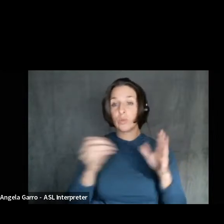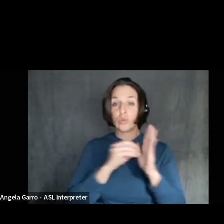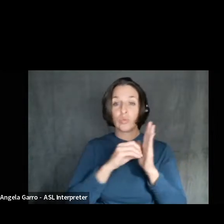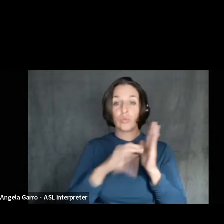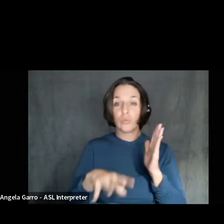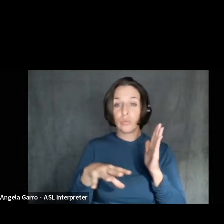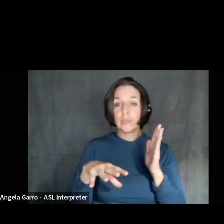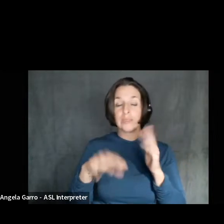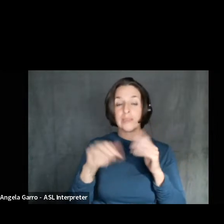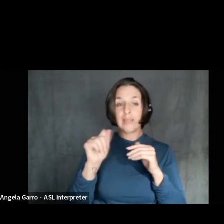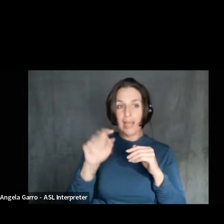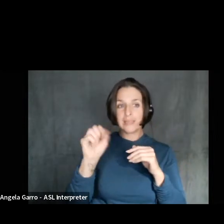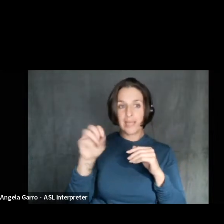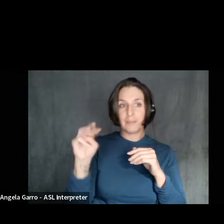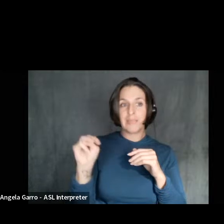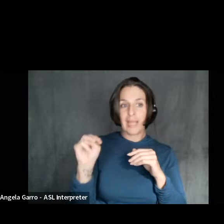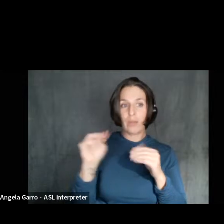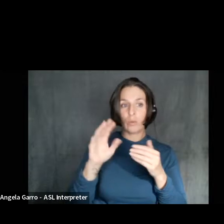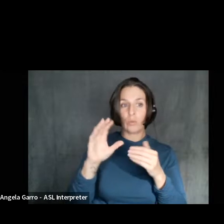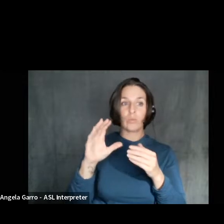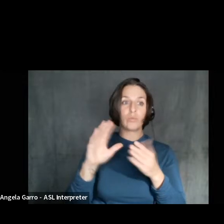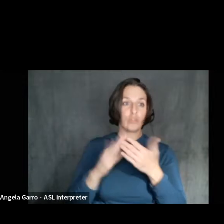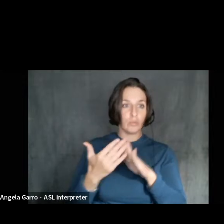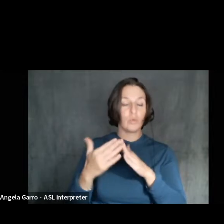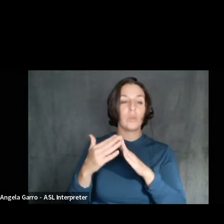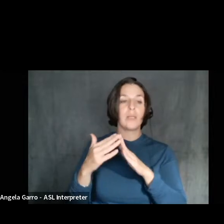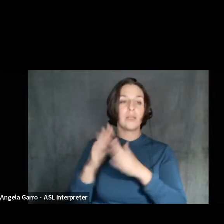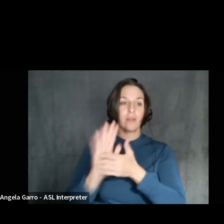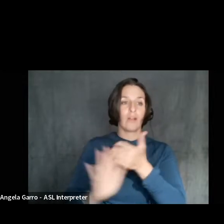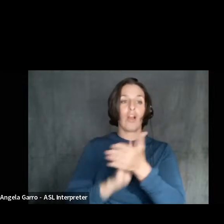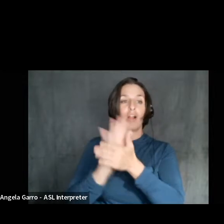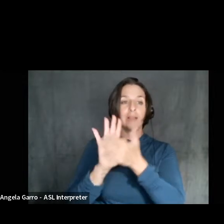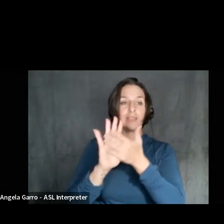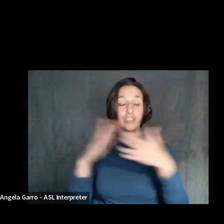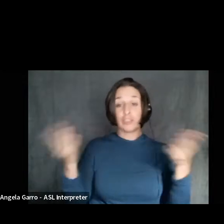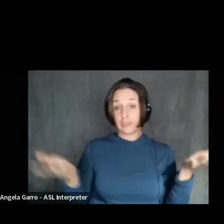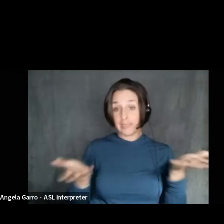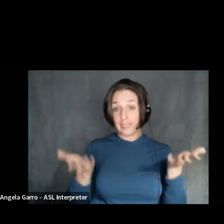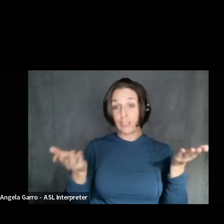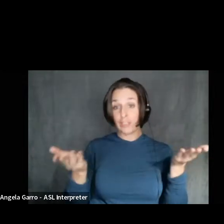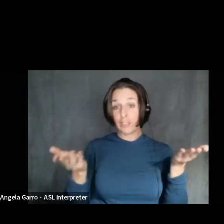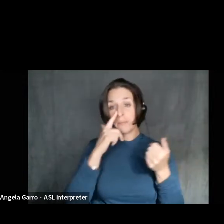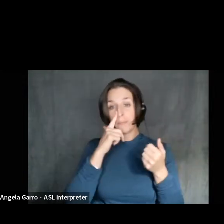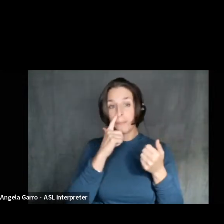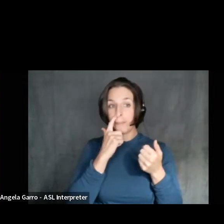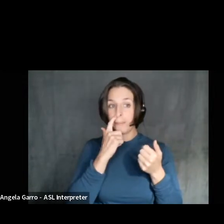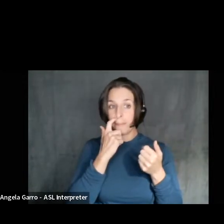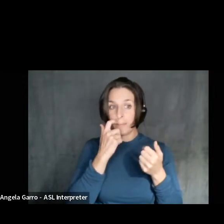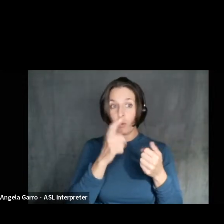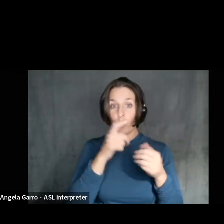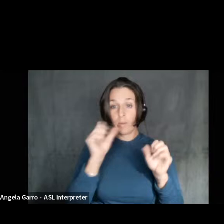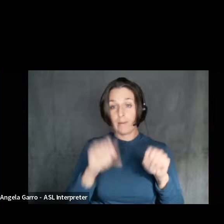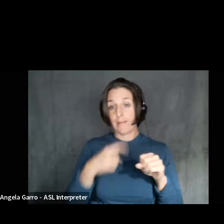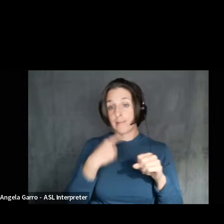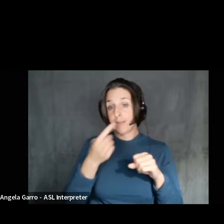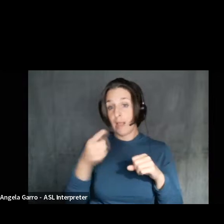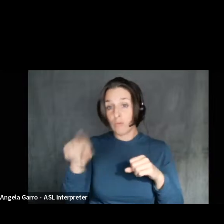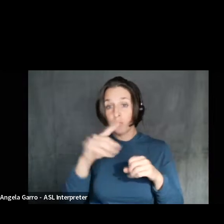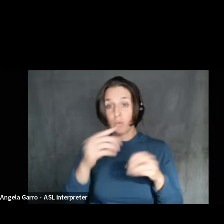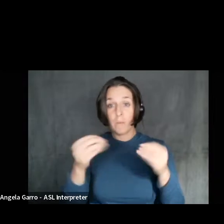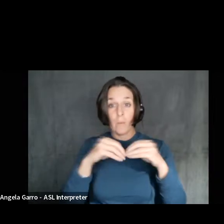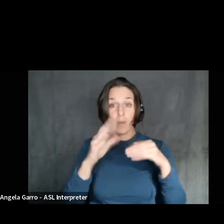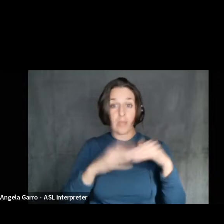San Mateo Community College. And here, who can even tell you even more than I, because it's the teachers